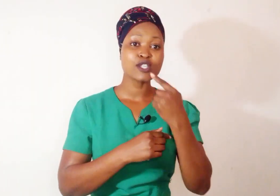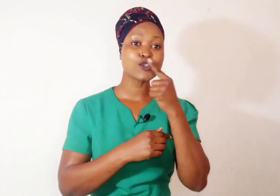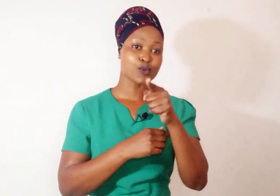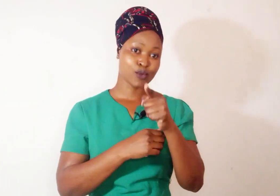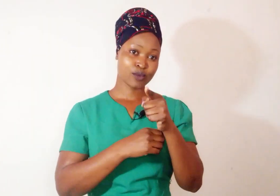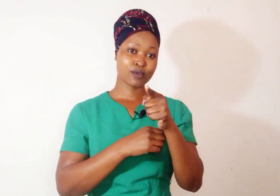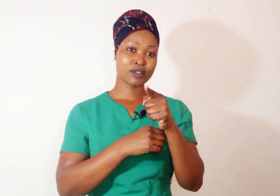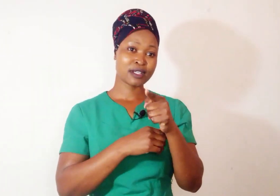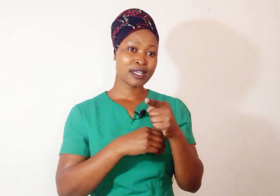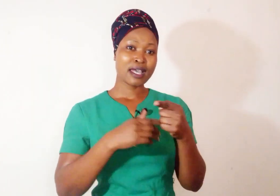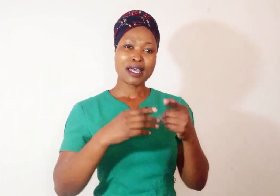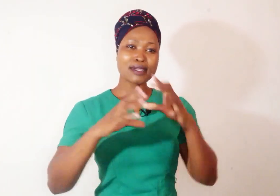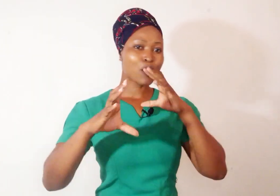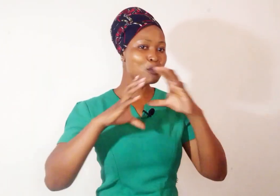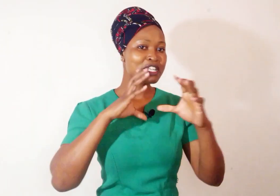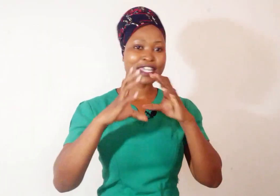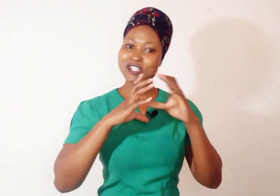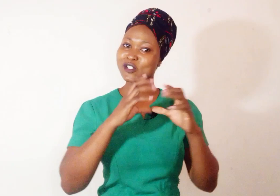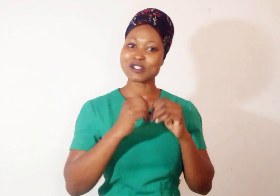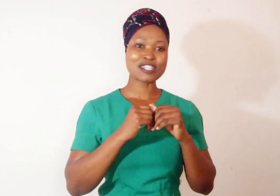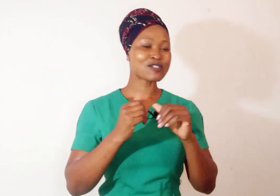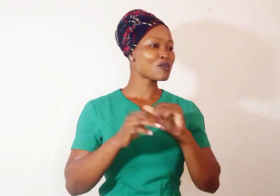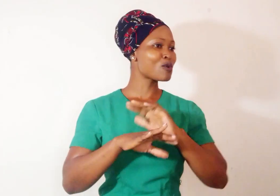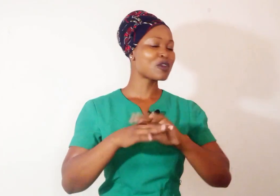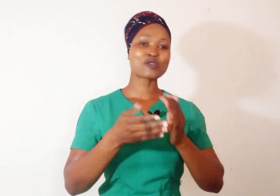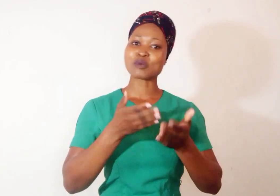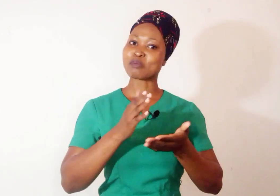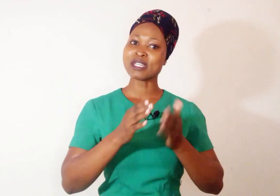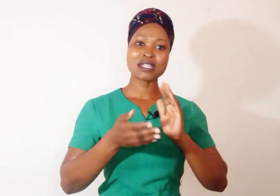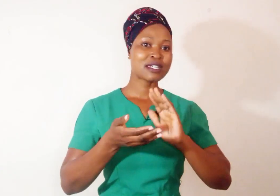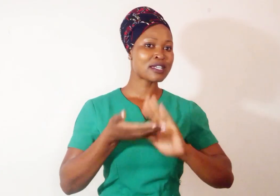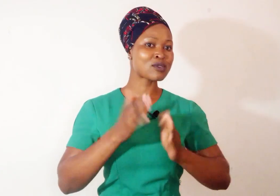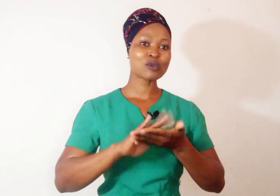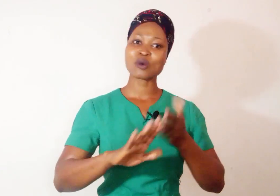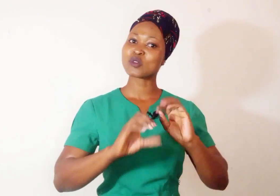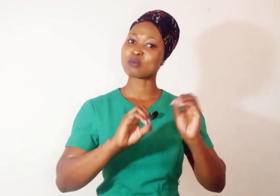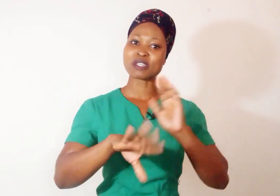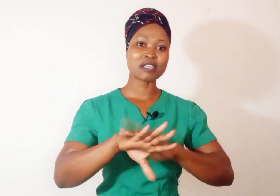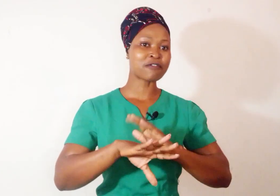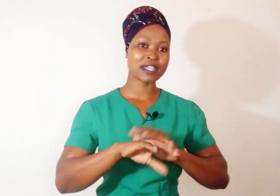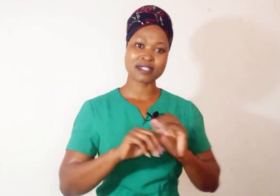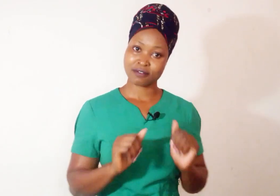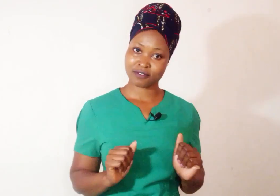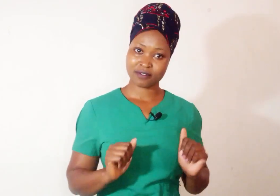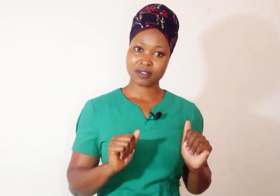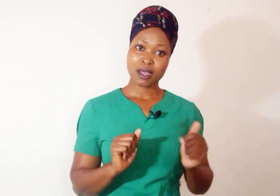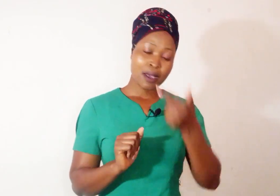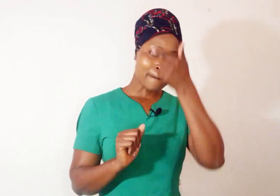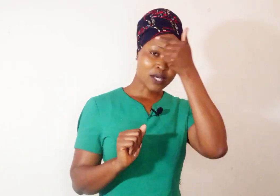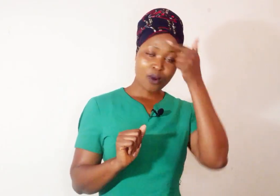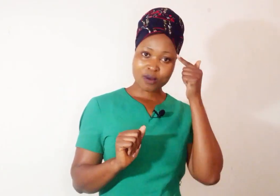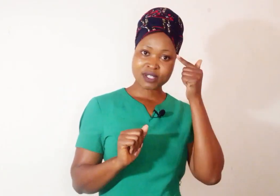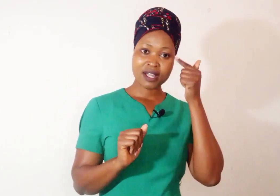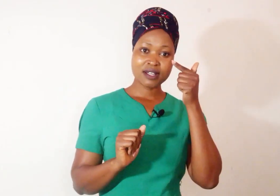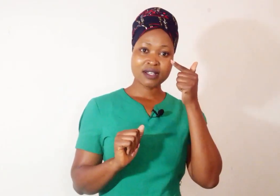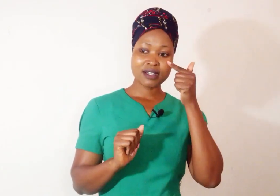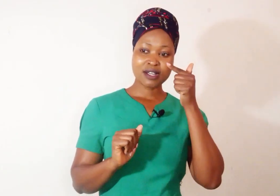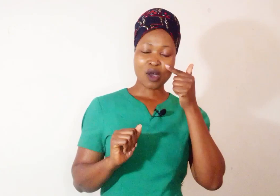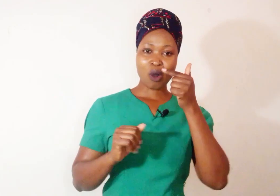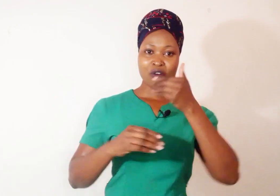you. The communication is not going to be effective because of